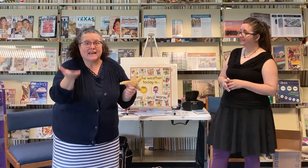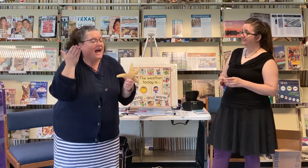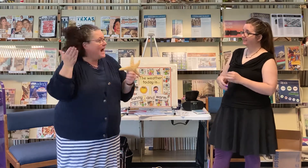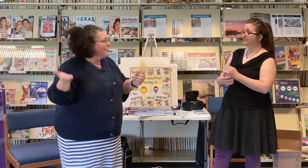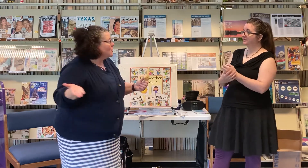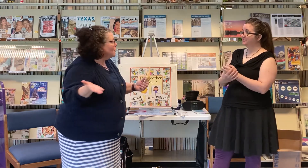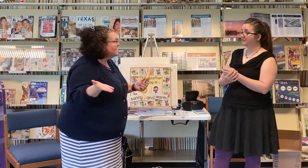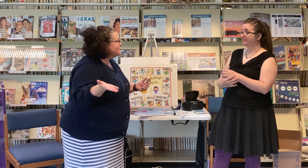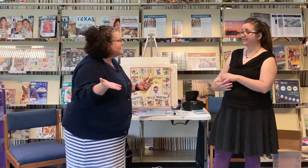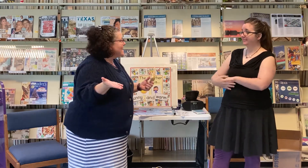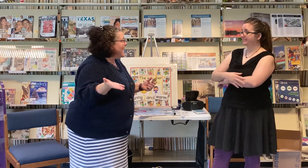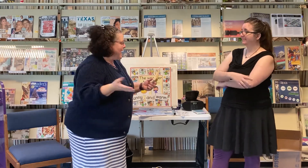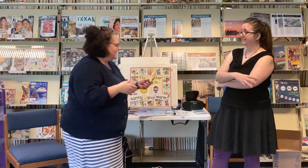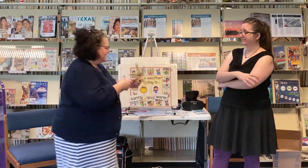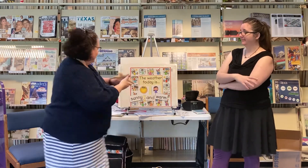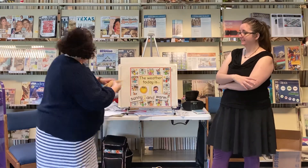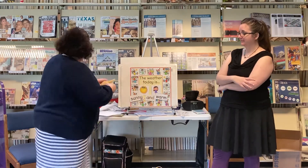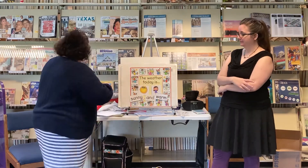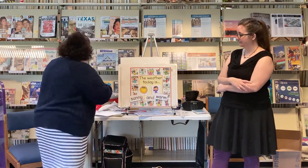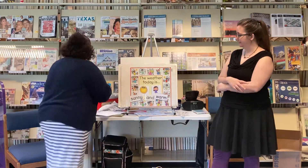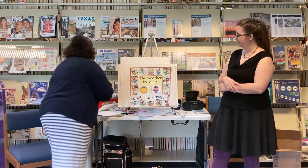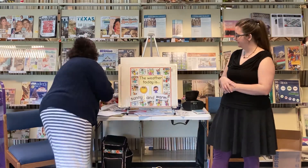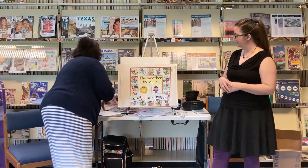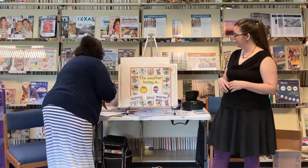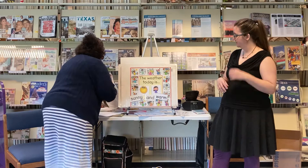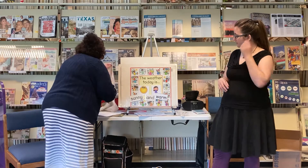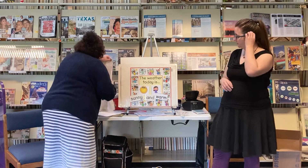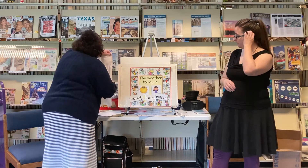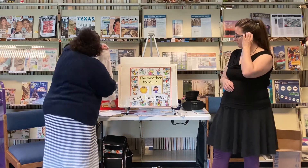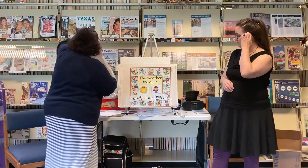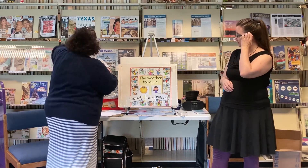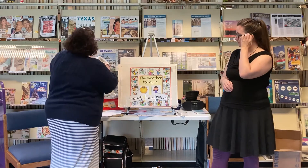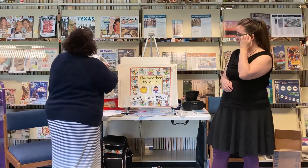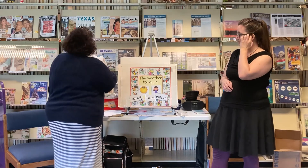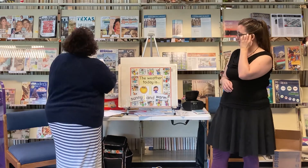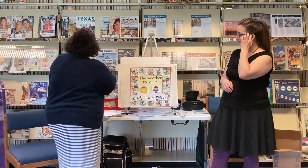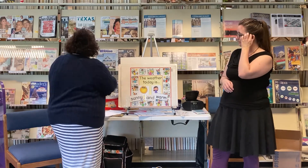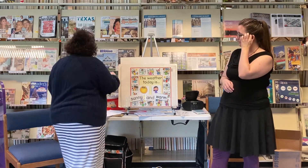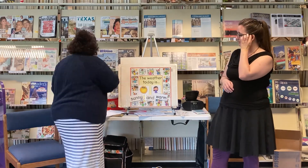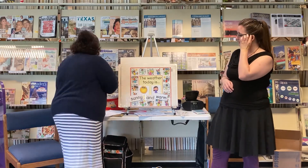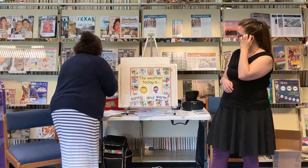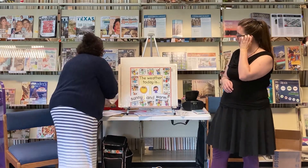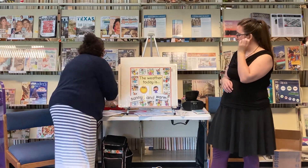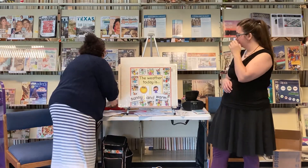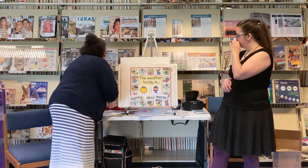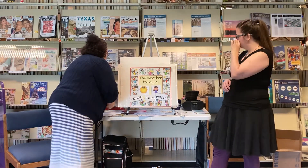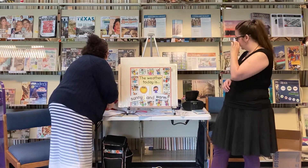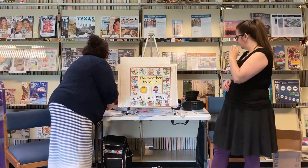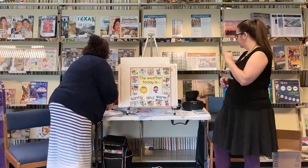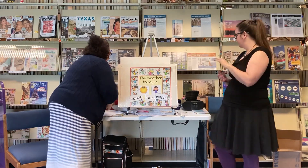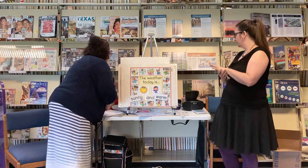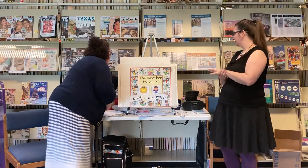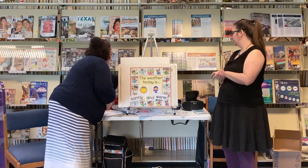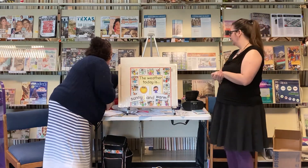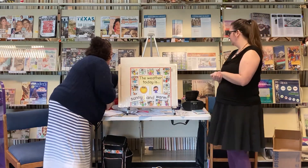That's so how cool, cool is that? That is cool. All right, I got a couple more. Okay. A couple more. Try to be careful with them. I don't want to break